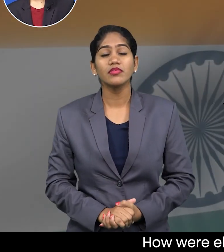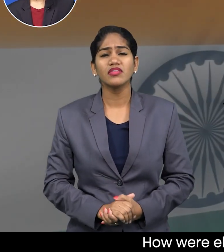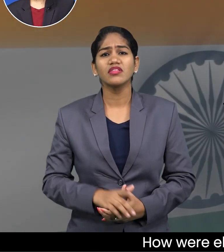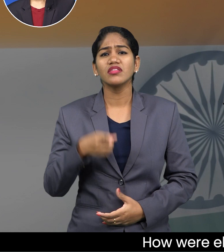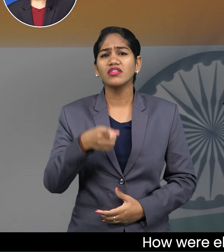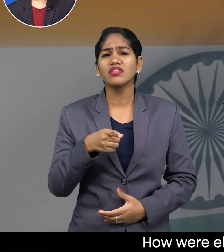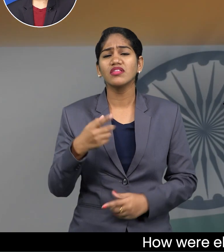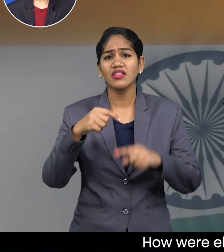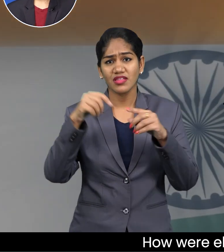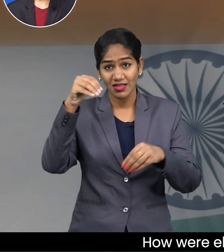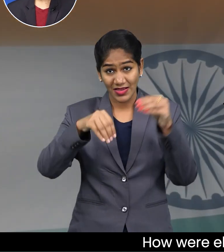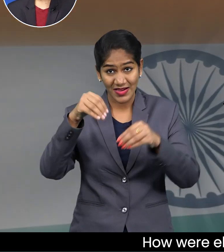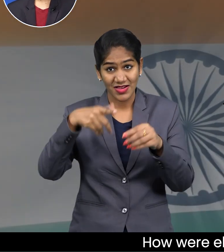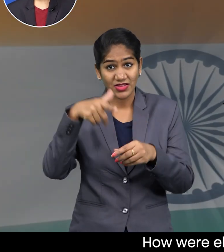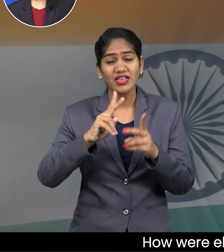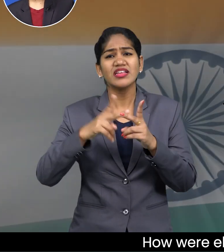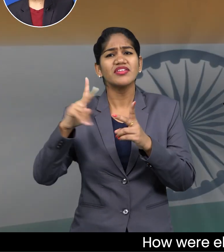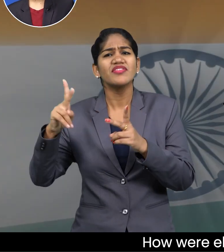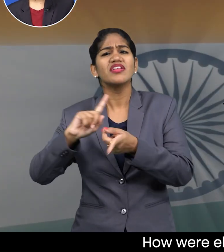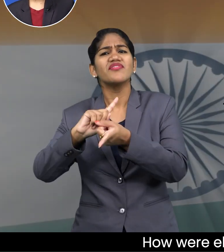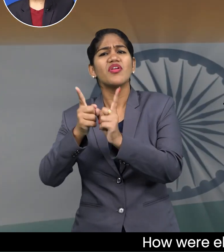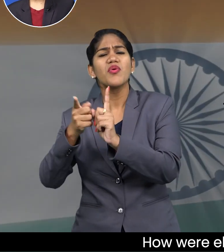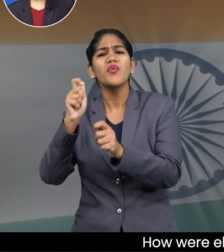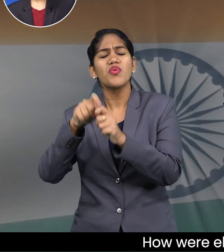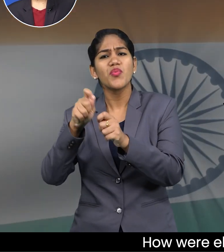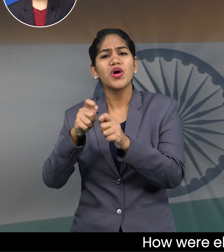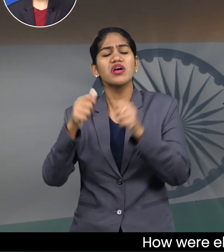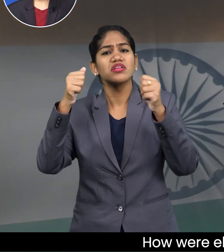How were electoral rolls to be made?